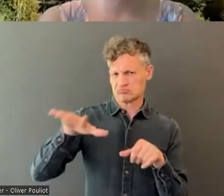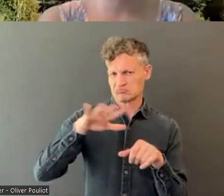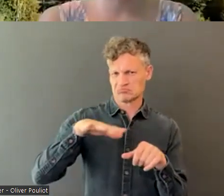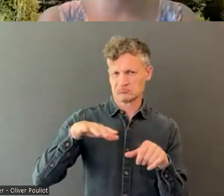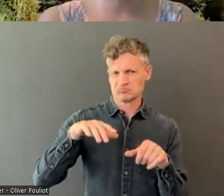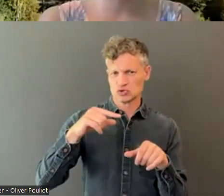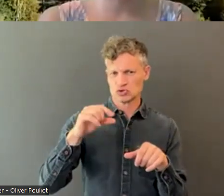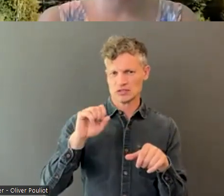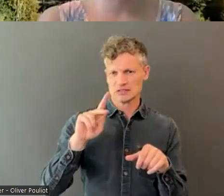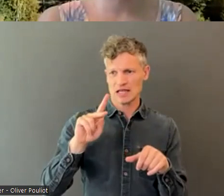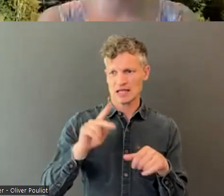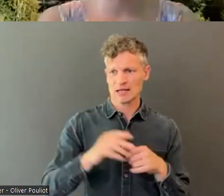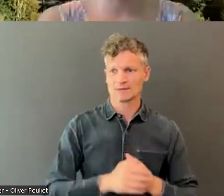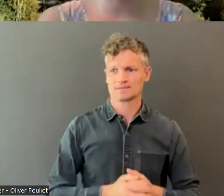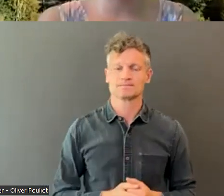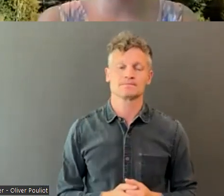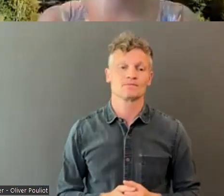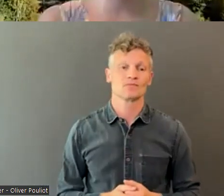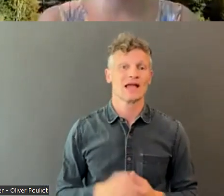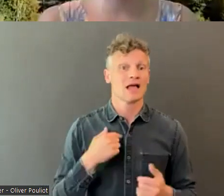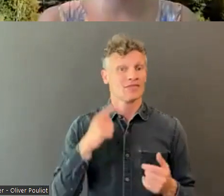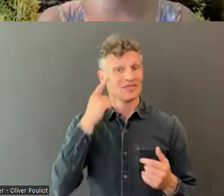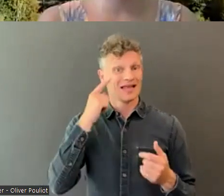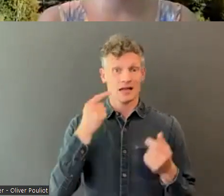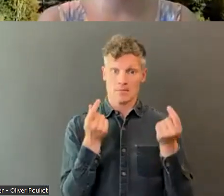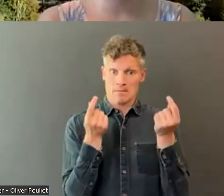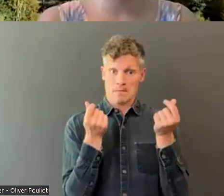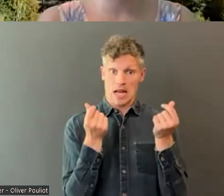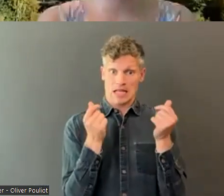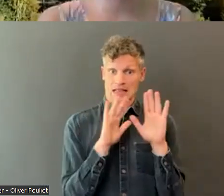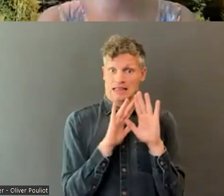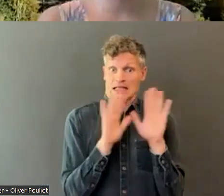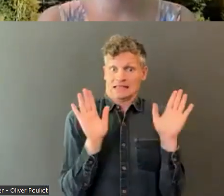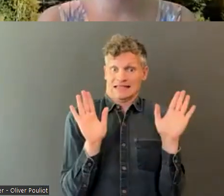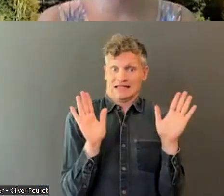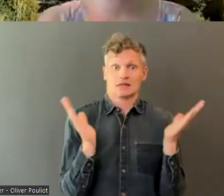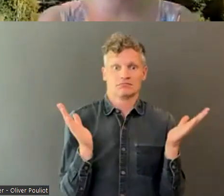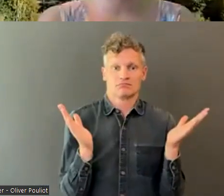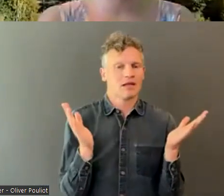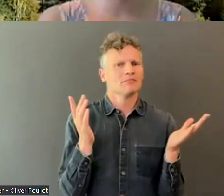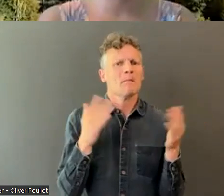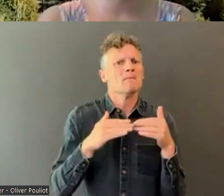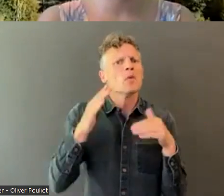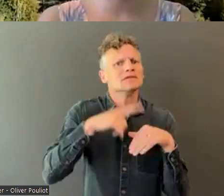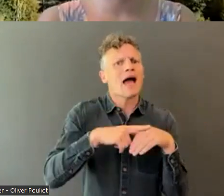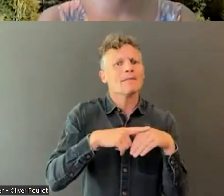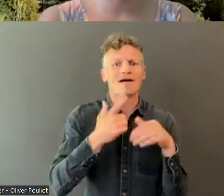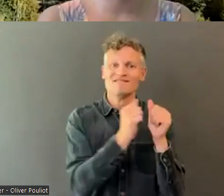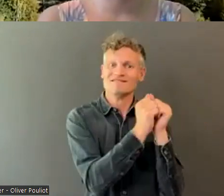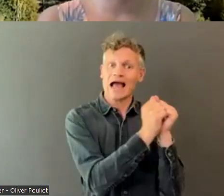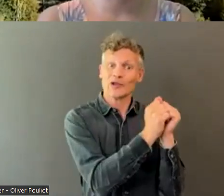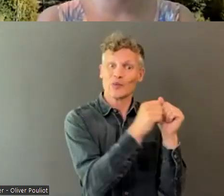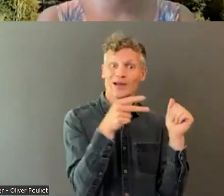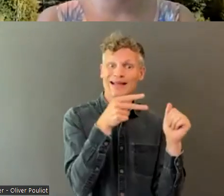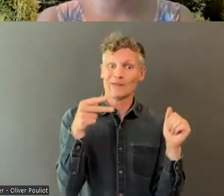of value is, not just money, which tends to be the easier way of being able to articulate value, and probably